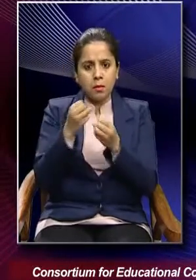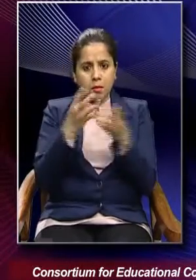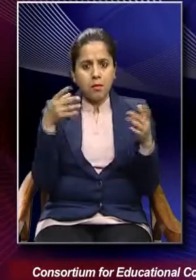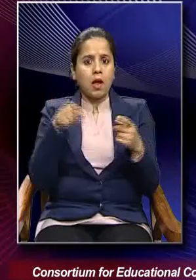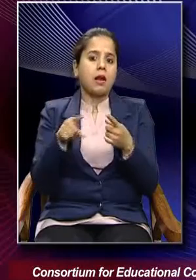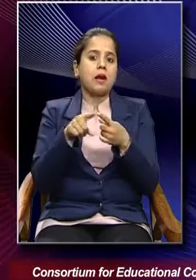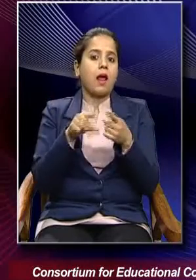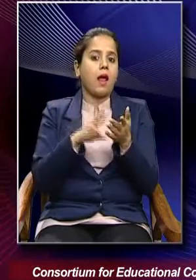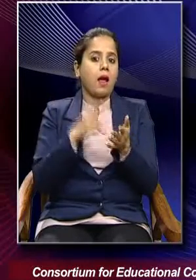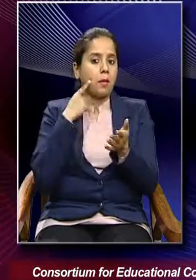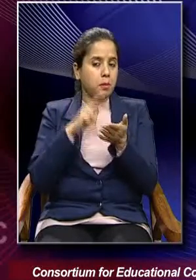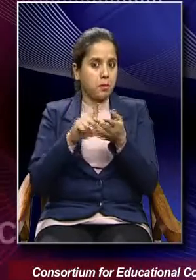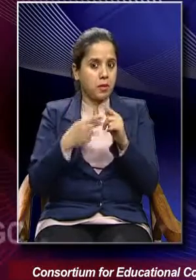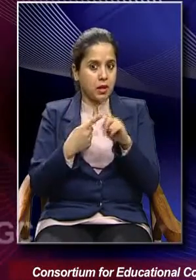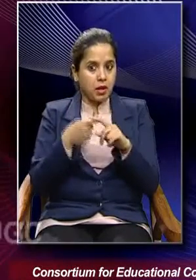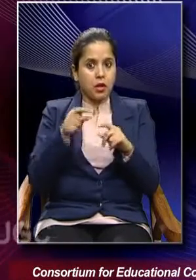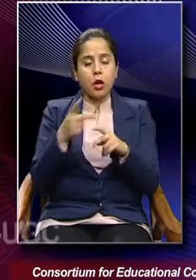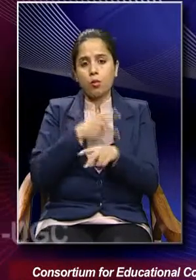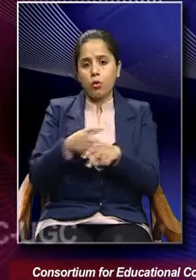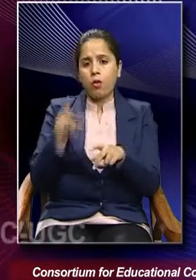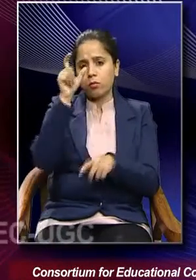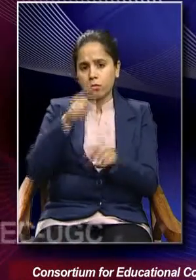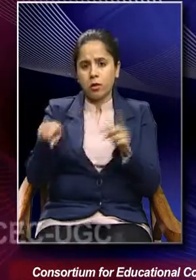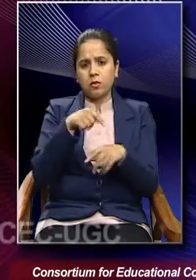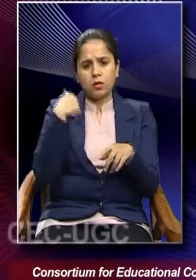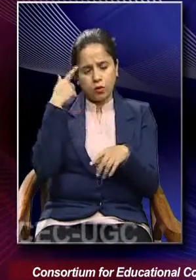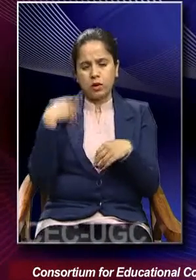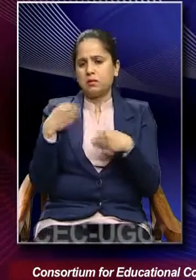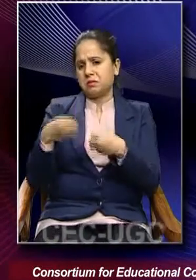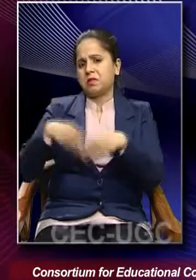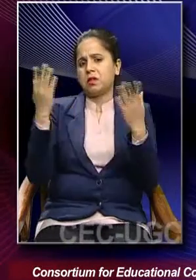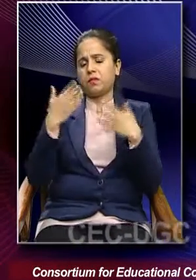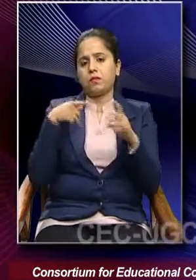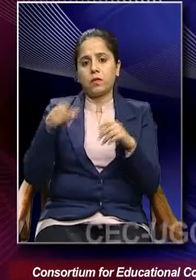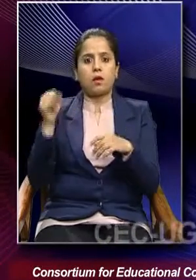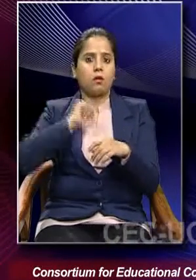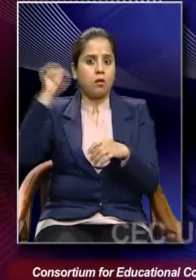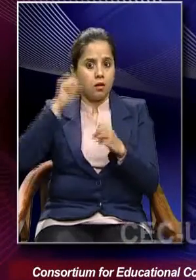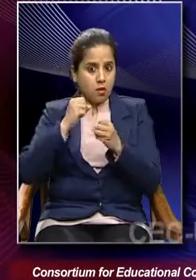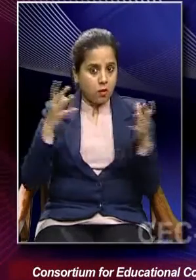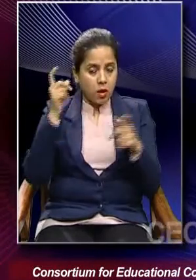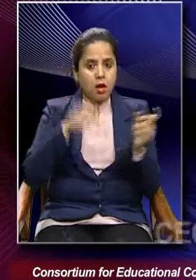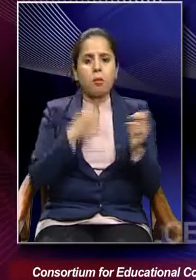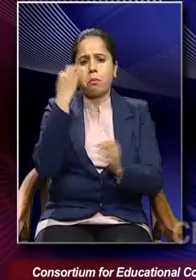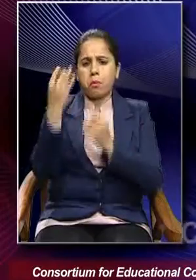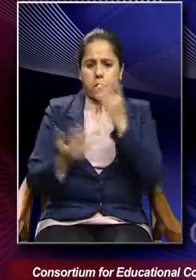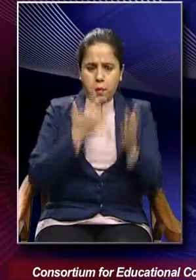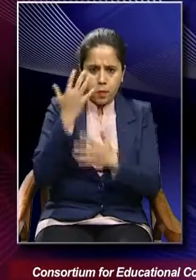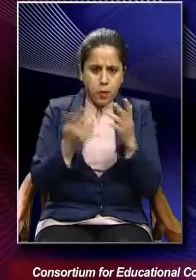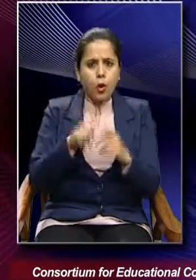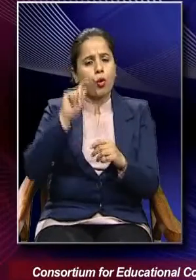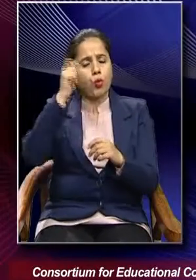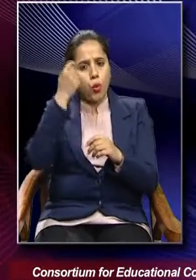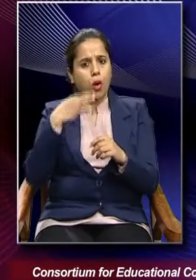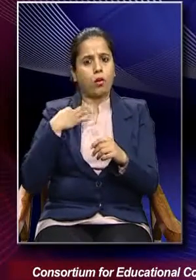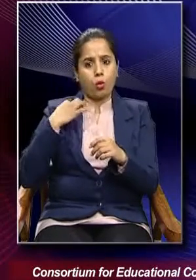eminent professionals also gave up their profession to join this movement. Several bonfires of foreign cloth